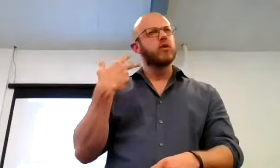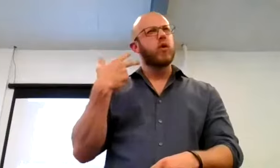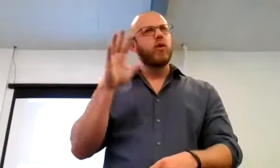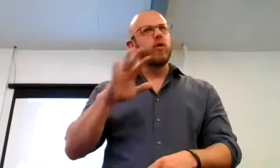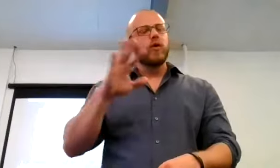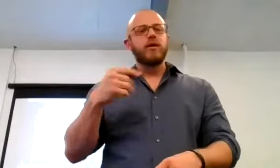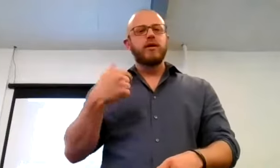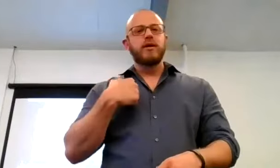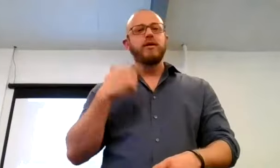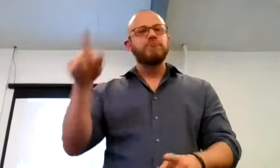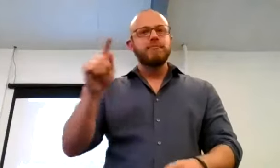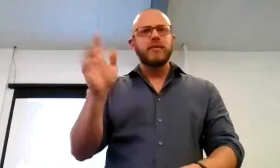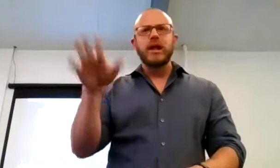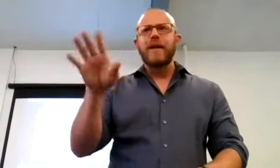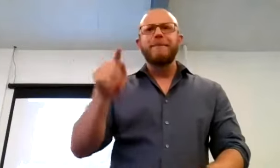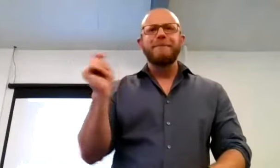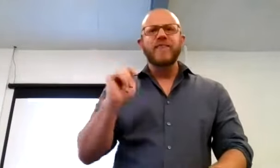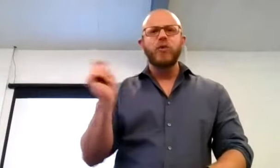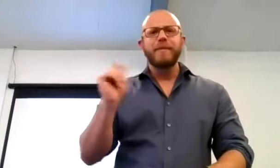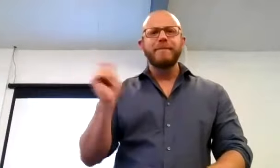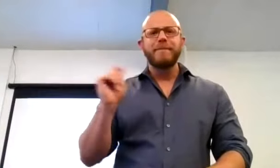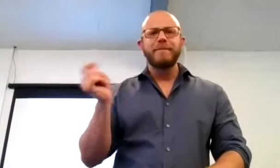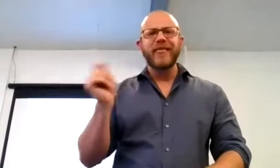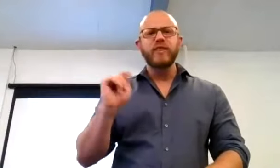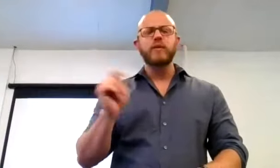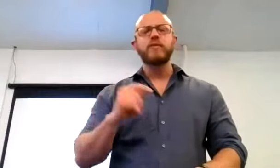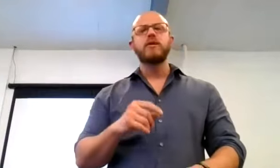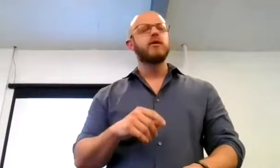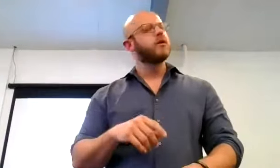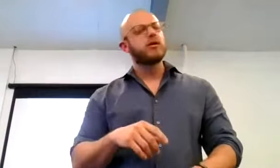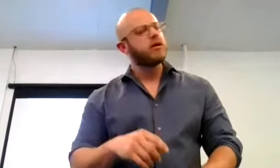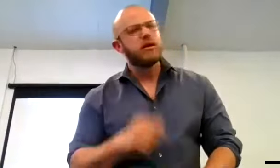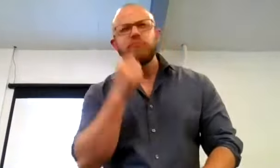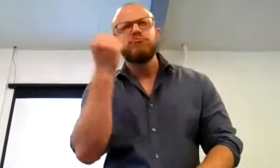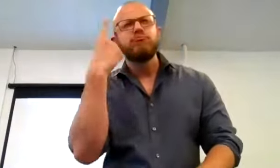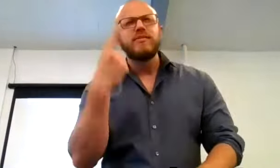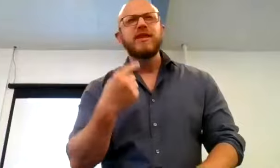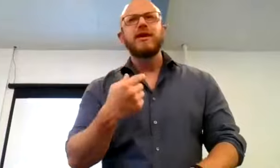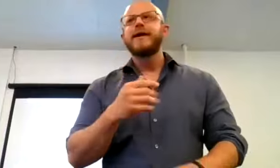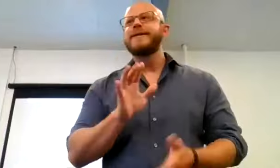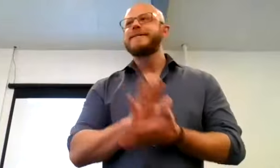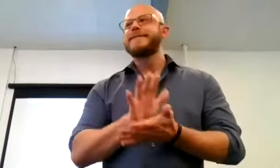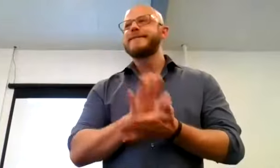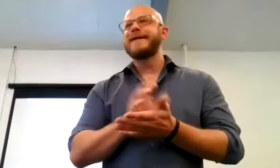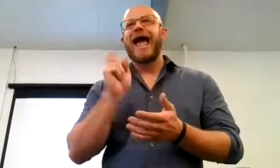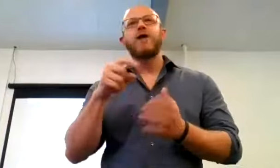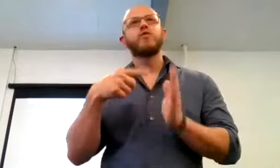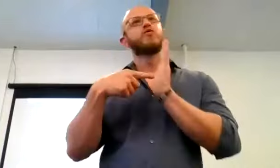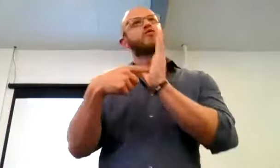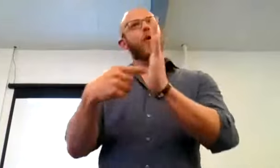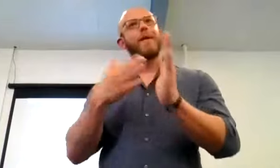I think it was maybe 2012, 2013. And I asked for, the bathroom. And they're like, I don't understand that. And I'm thinking like, how do